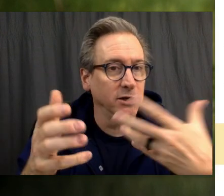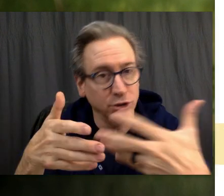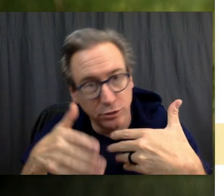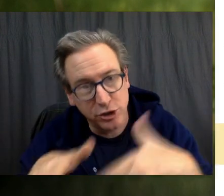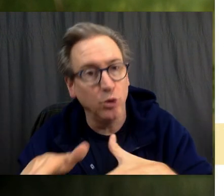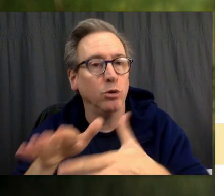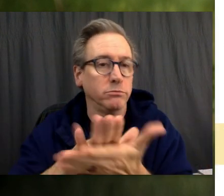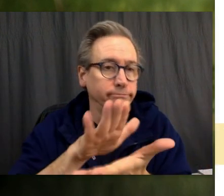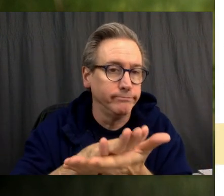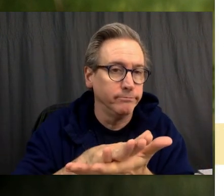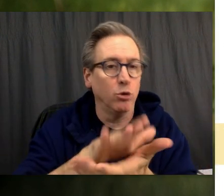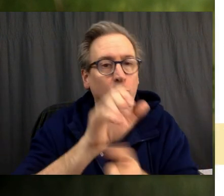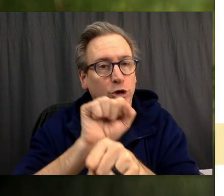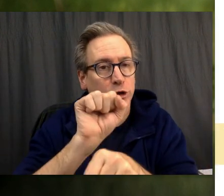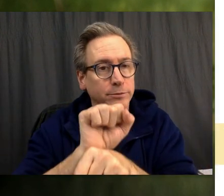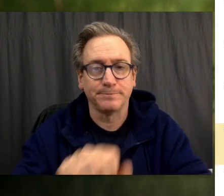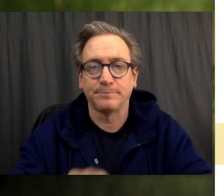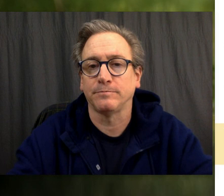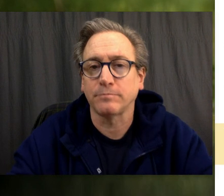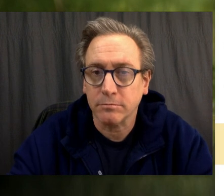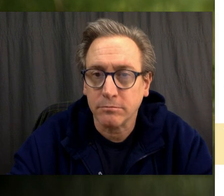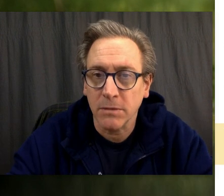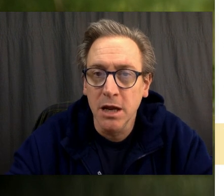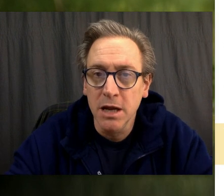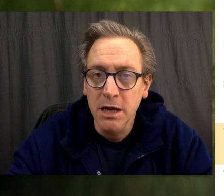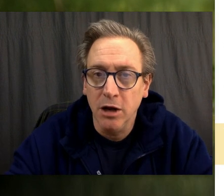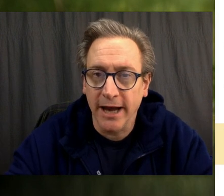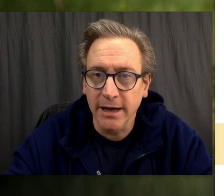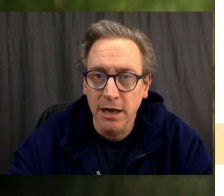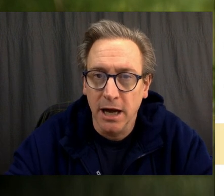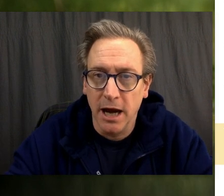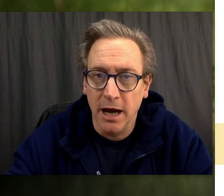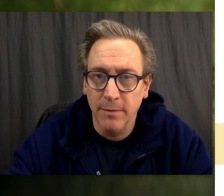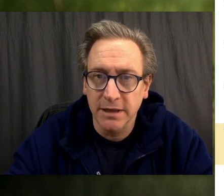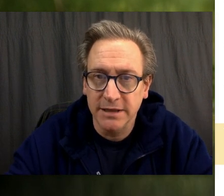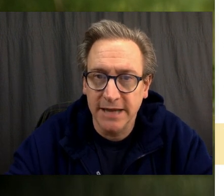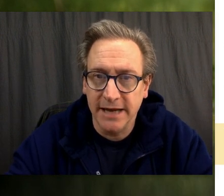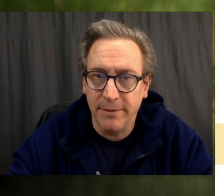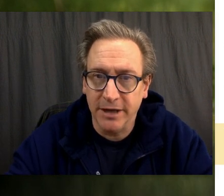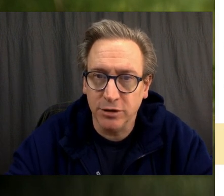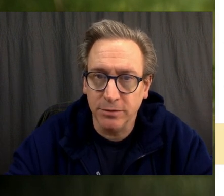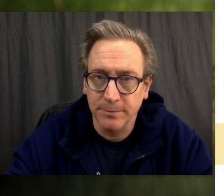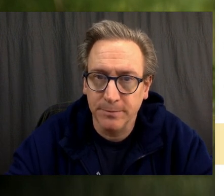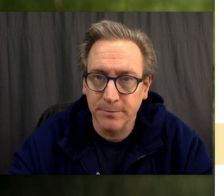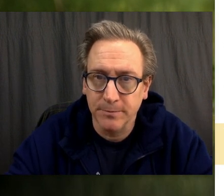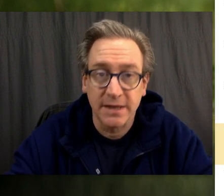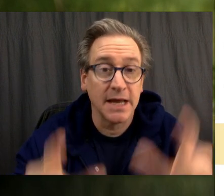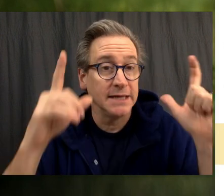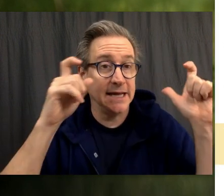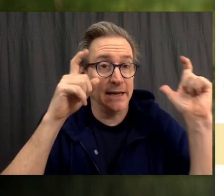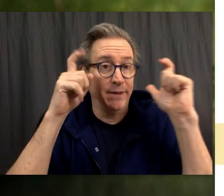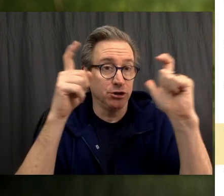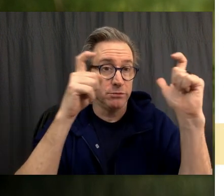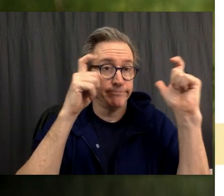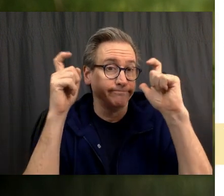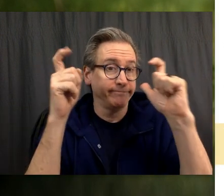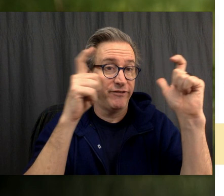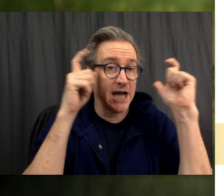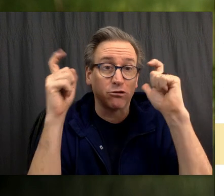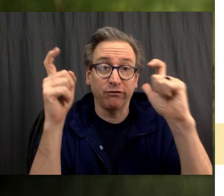Walking to school or work. Okay. Take a picture. Take a